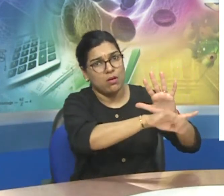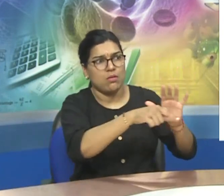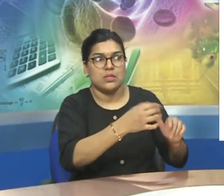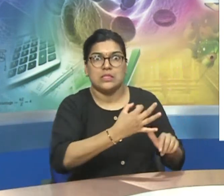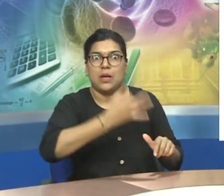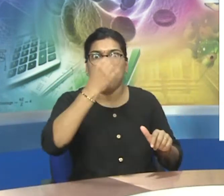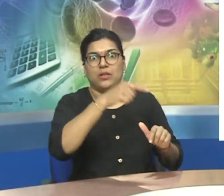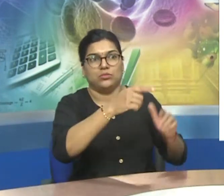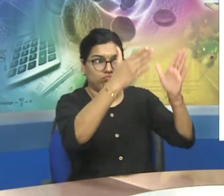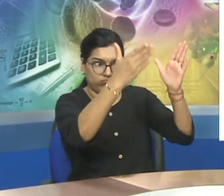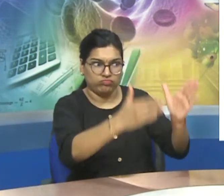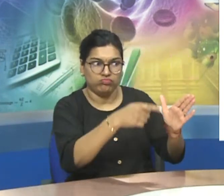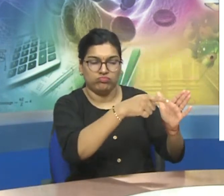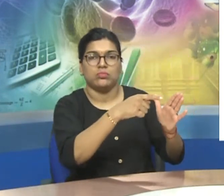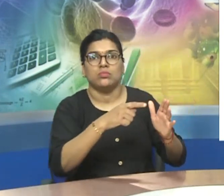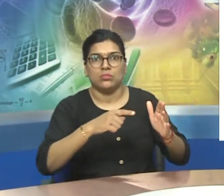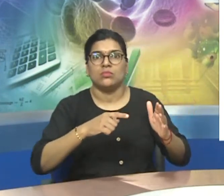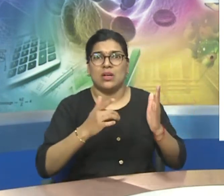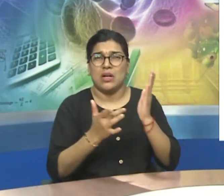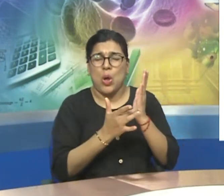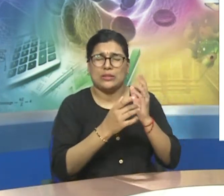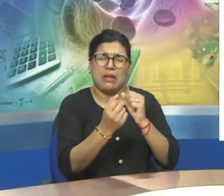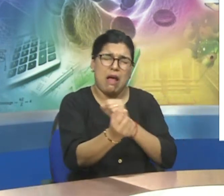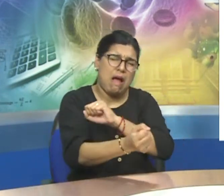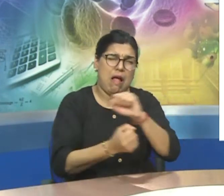solid wastes which are biomedical wastes.